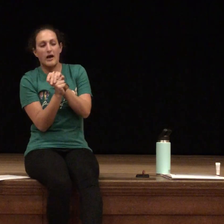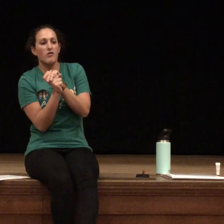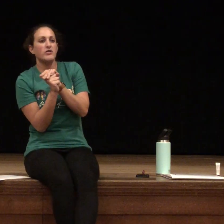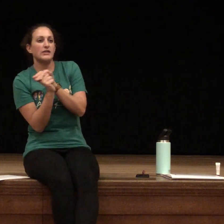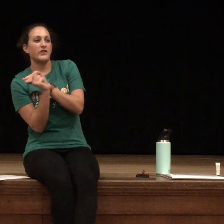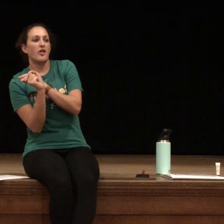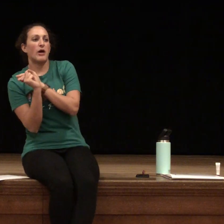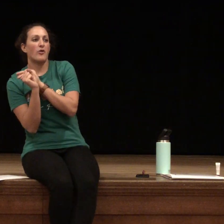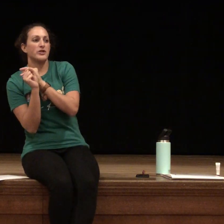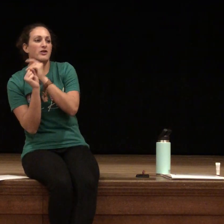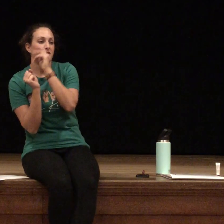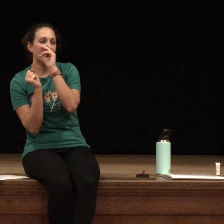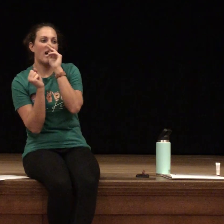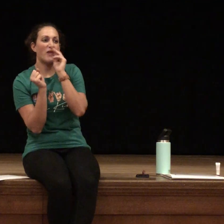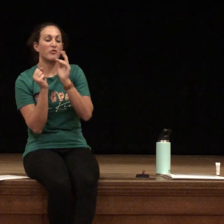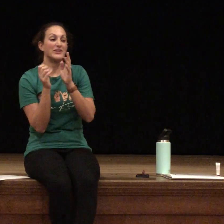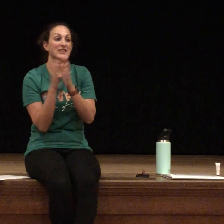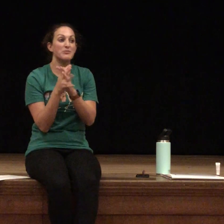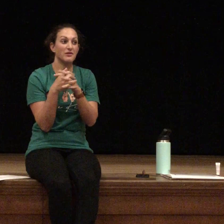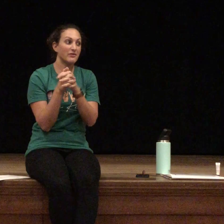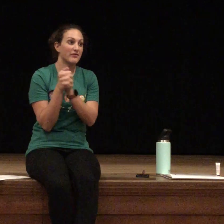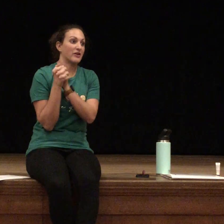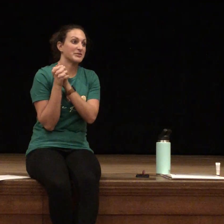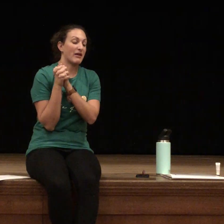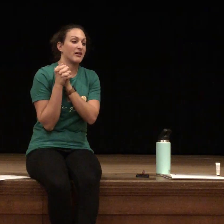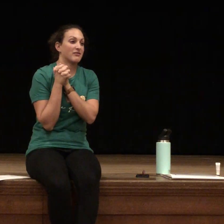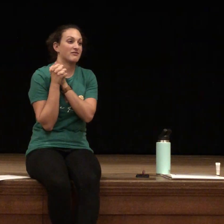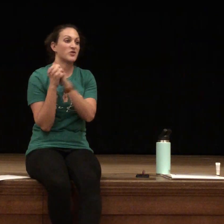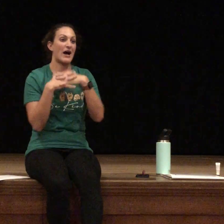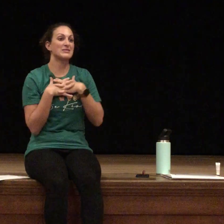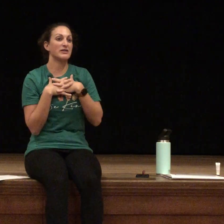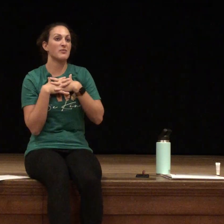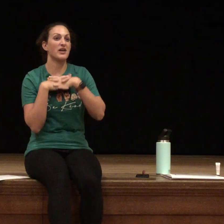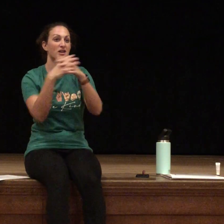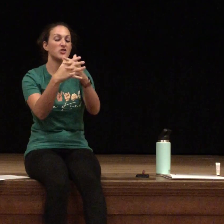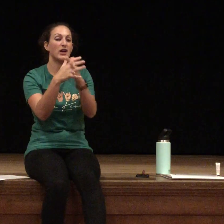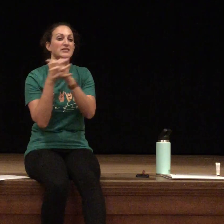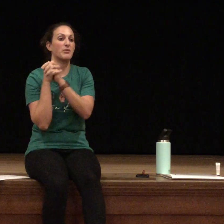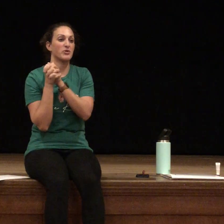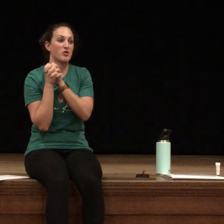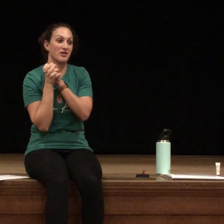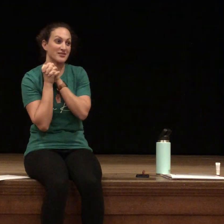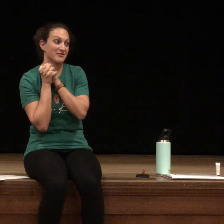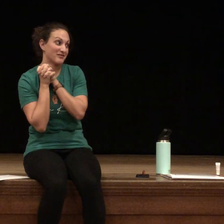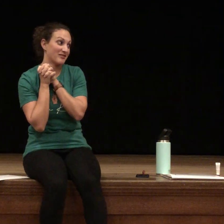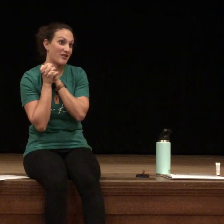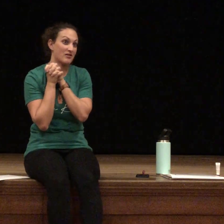How do you guys feel about receptive finger spelling? So I spell something, you guys tell me what the word is. How do you guys